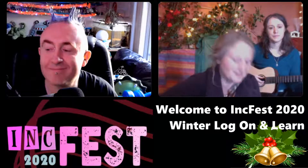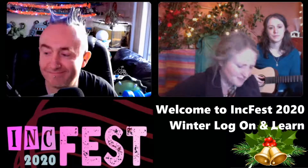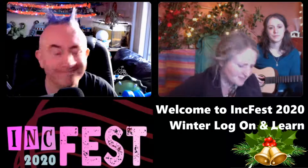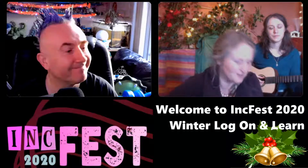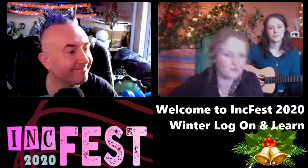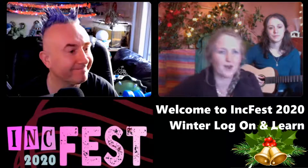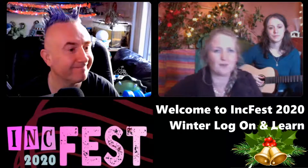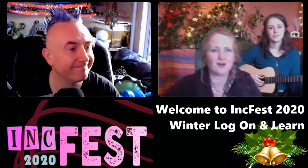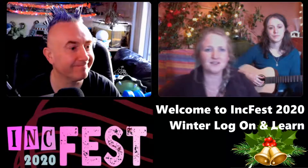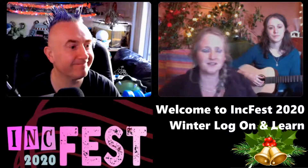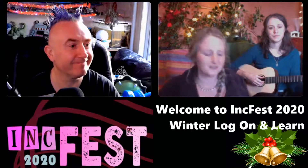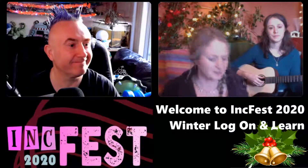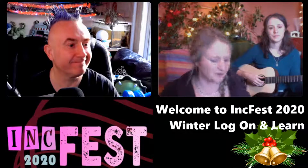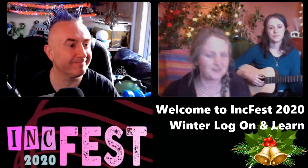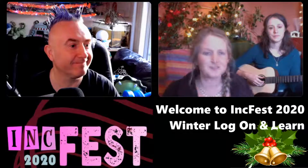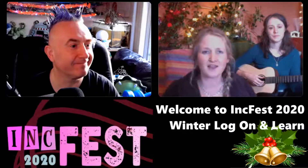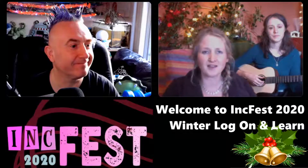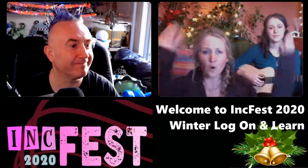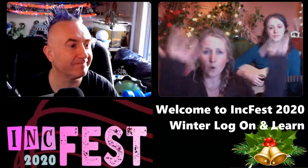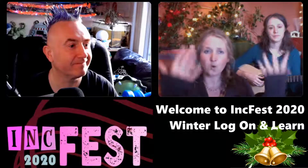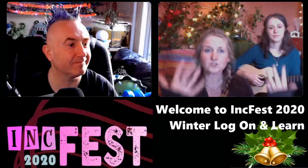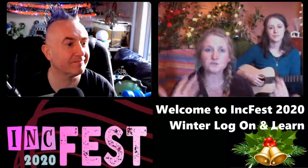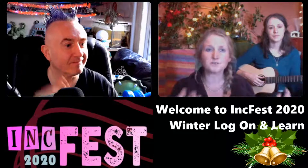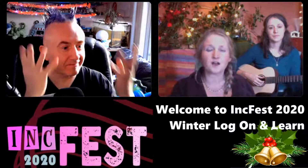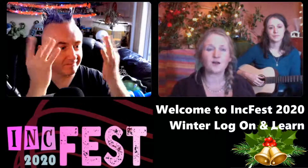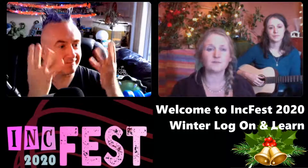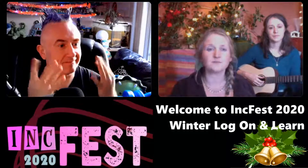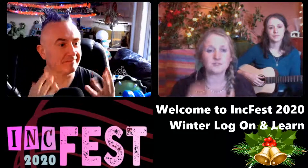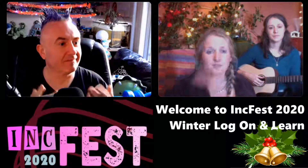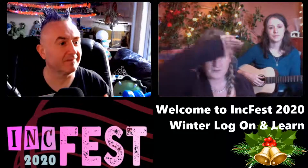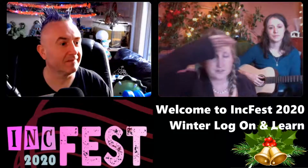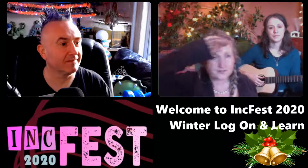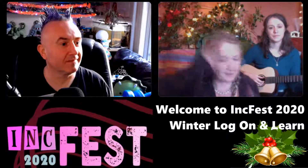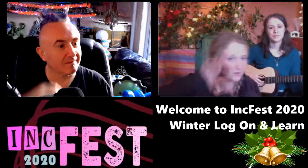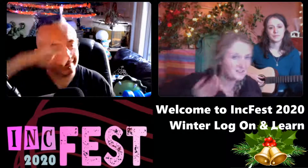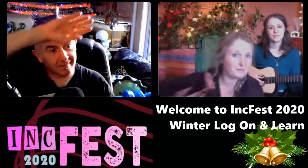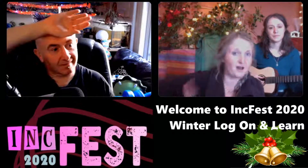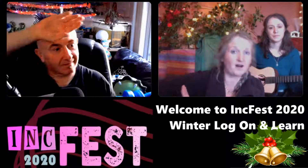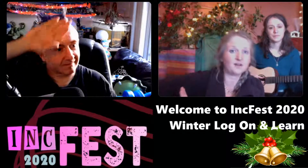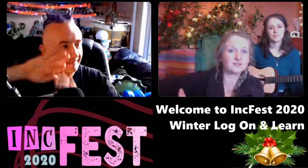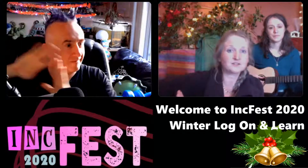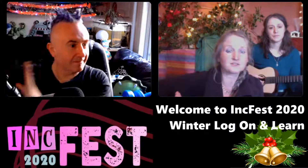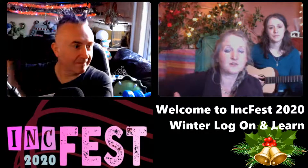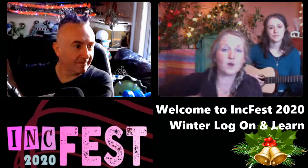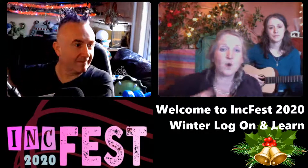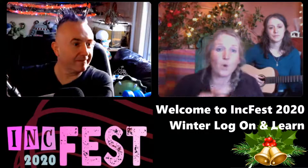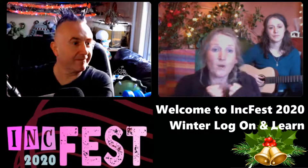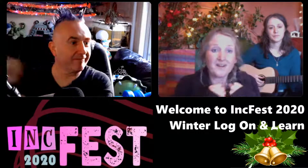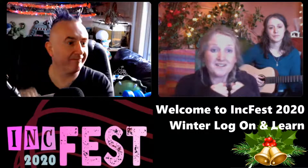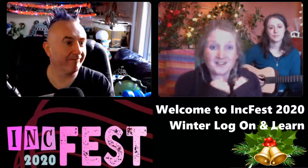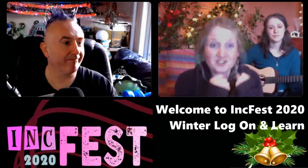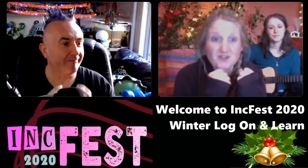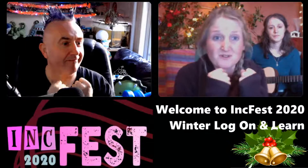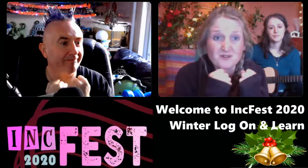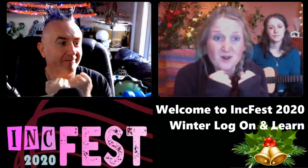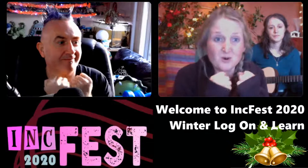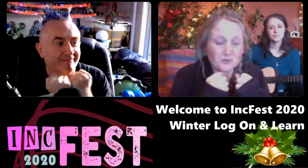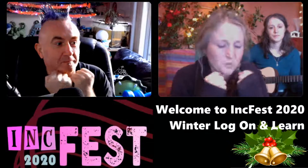this is our drama. So he's saying, autumn comes, the summer is past, winter, shiver and hold,